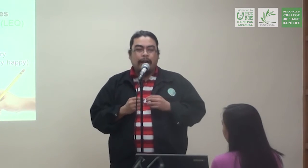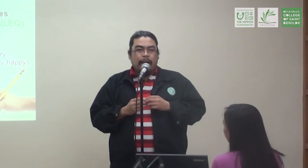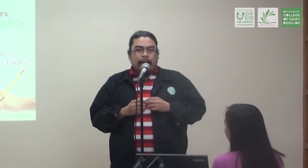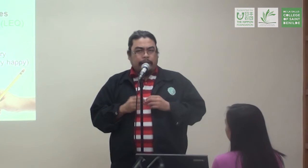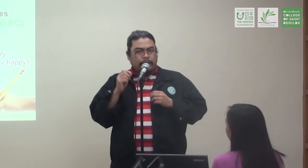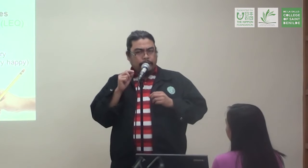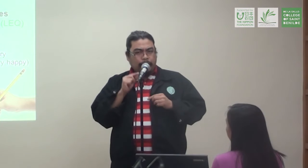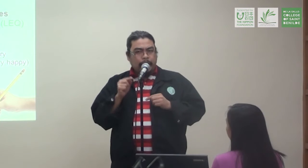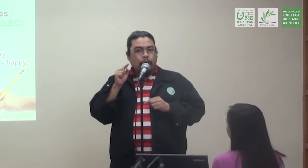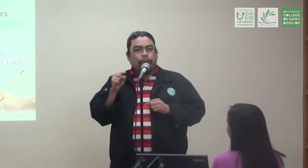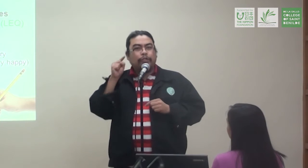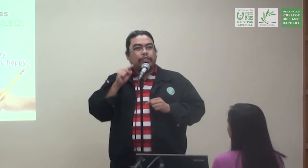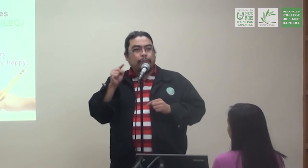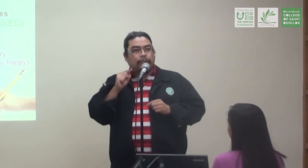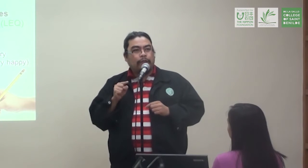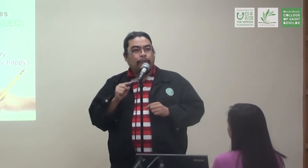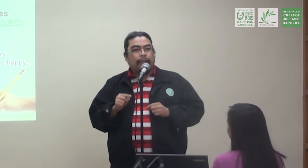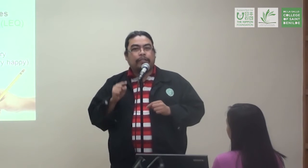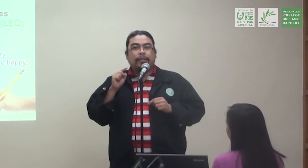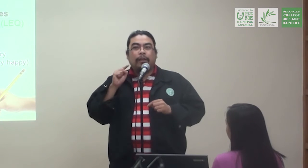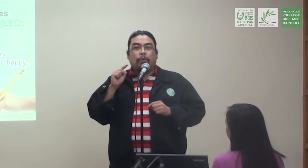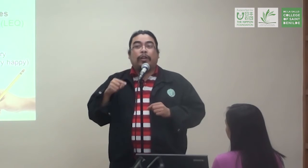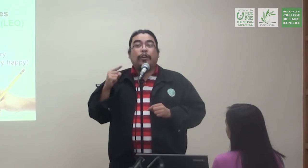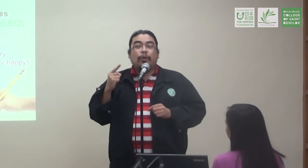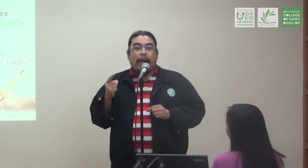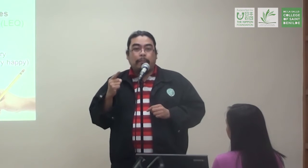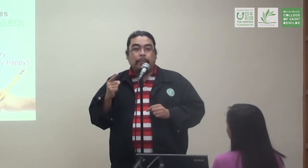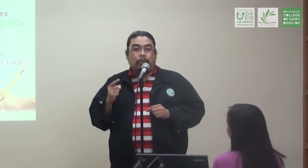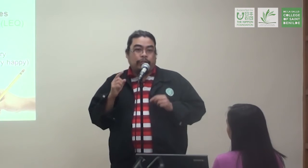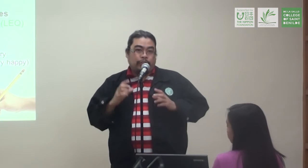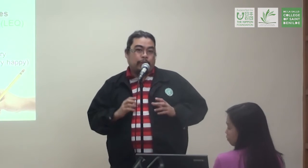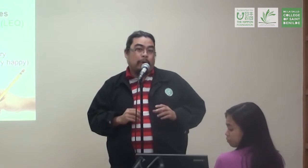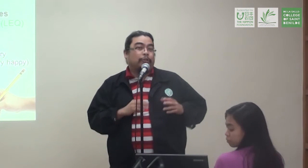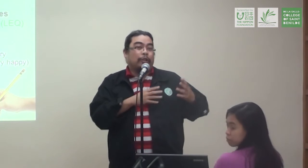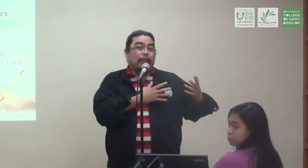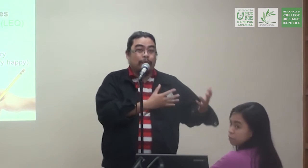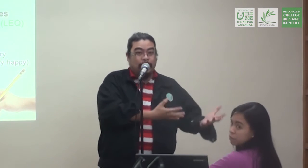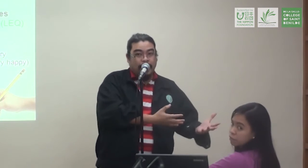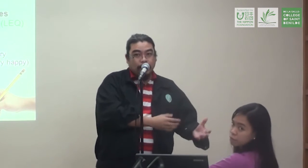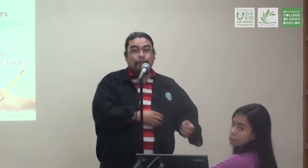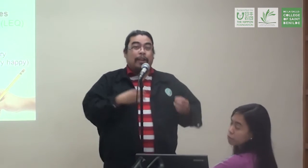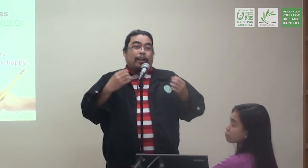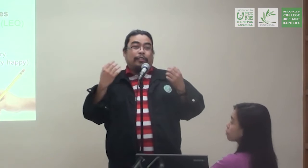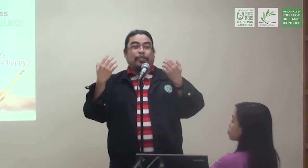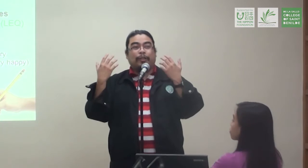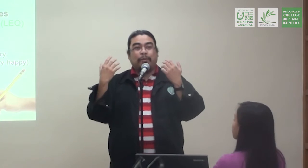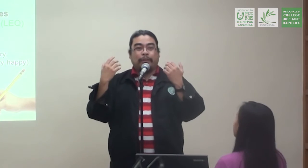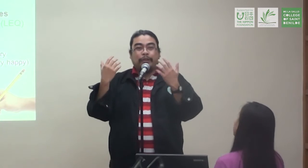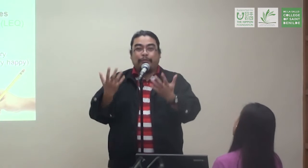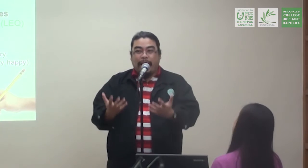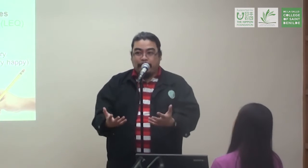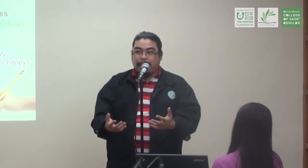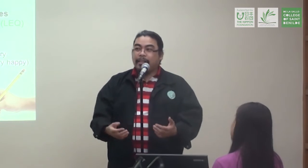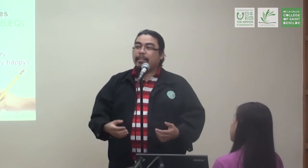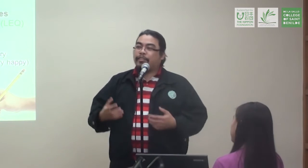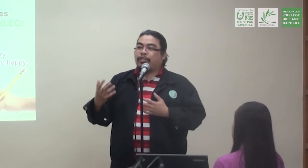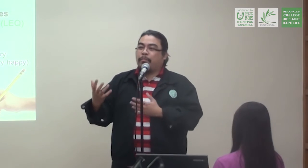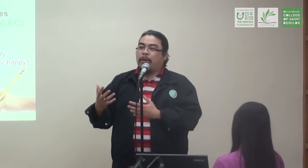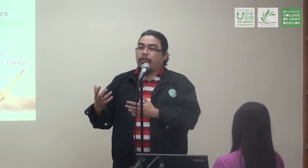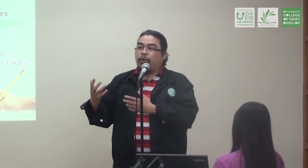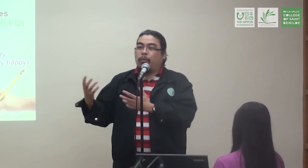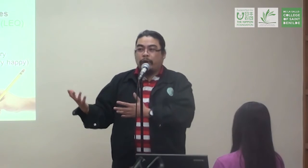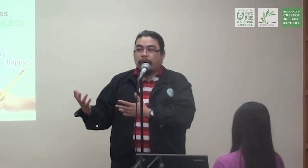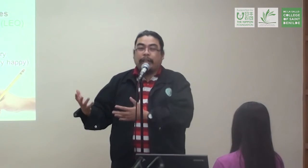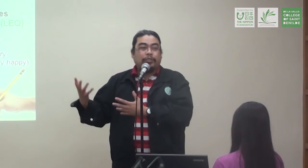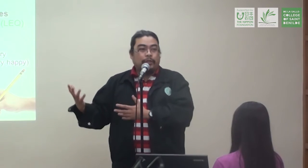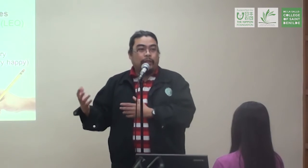global, it doesn't really go into the specifics. Where are you happy most? Is it about your love life? Is it about your family? Is it